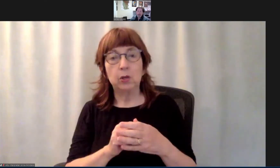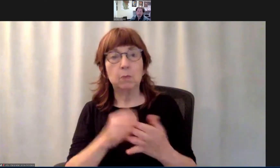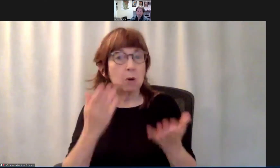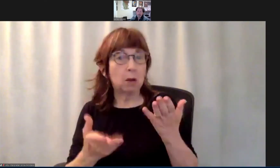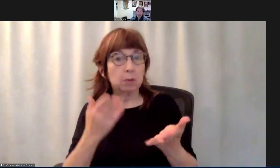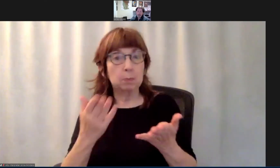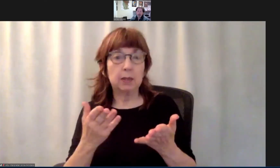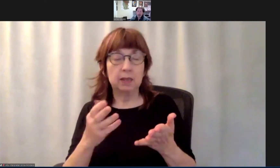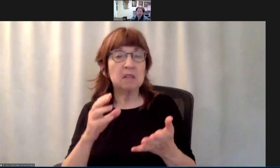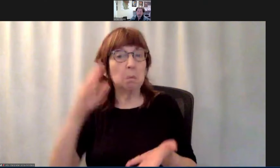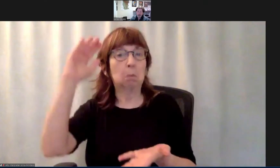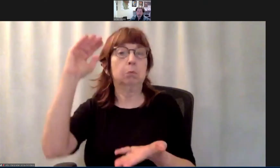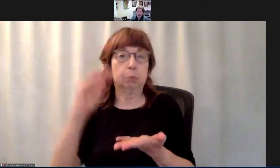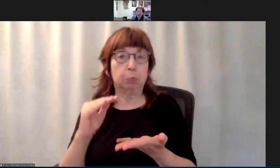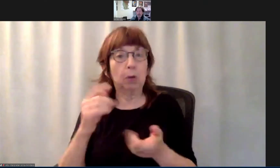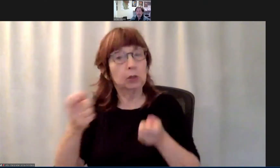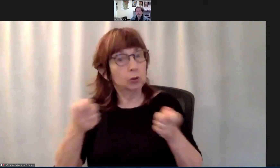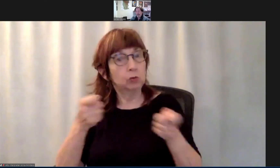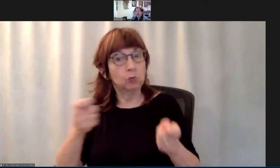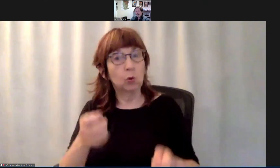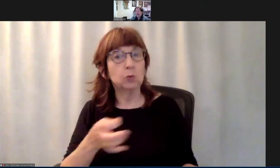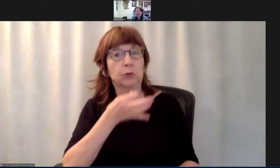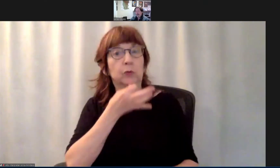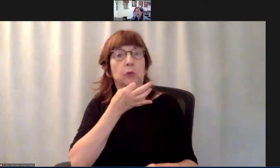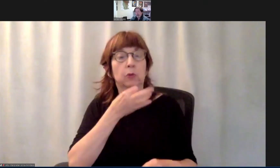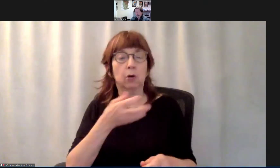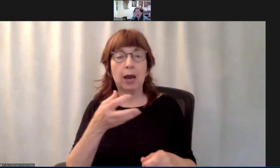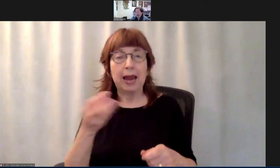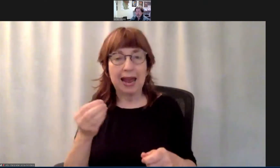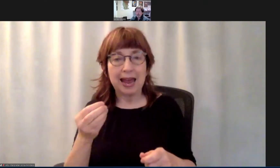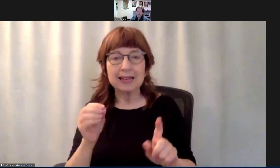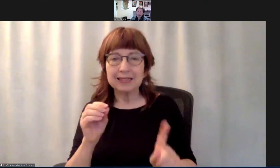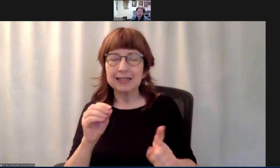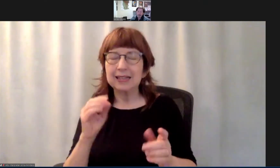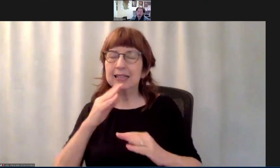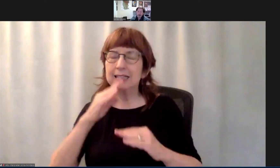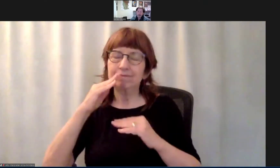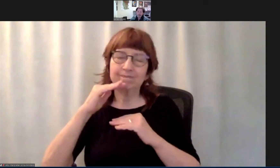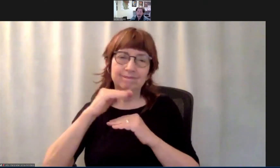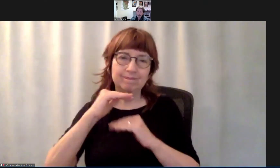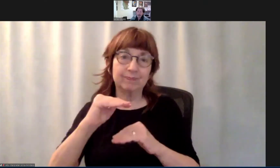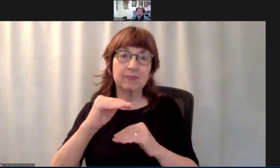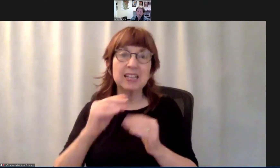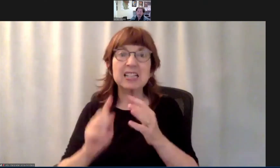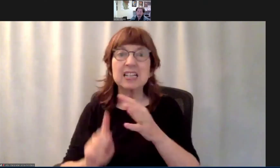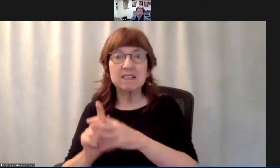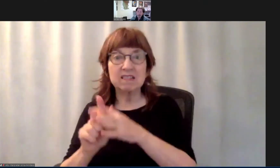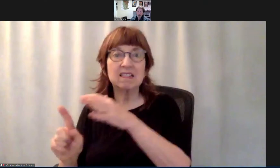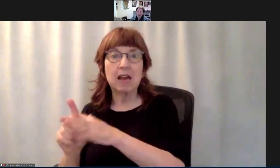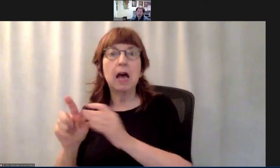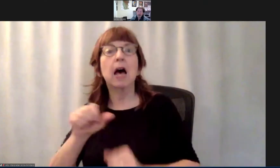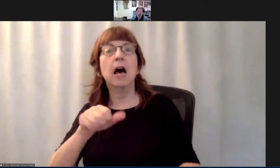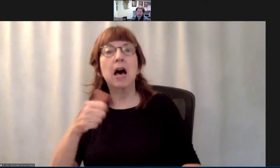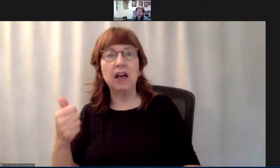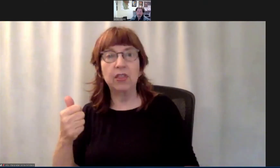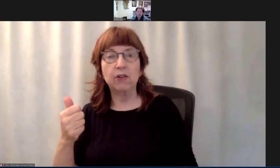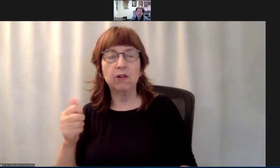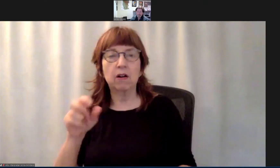probably bring this under much more control sooner and inhibit the development of other variants that might be